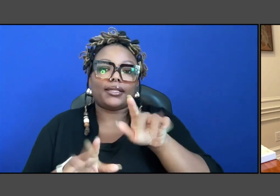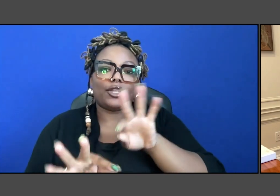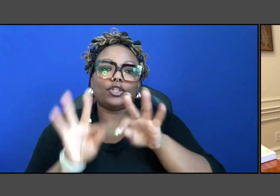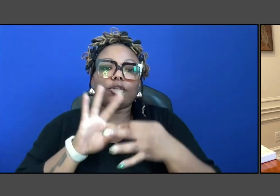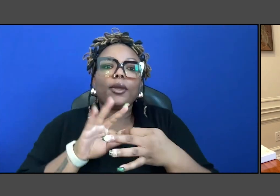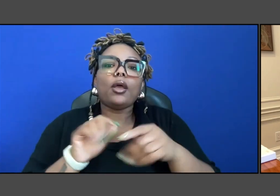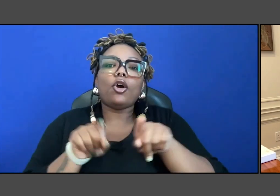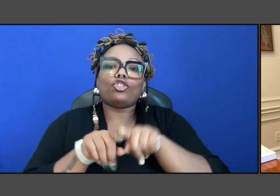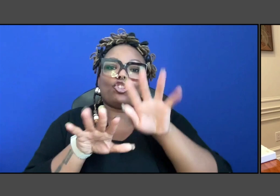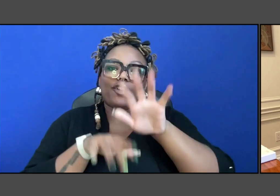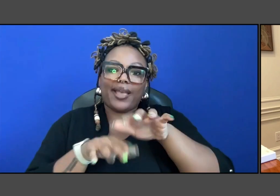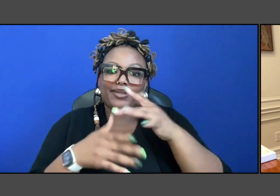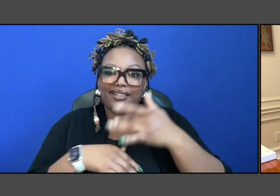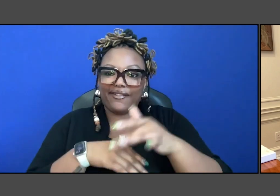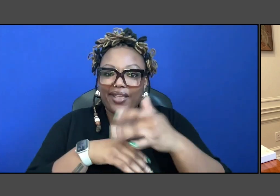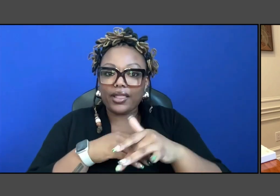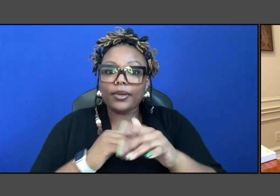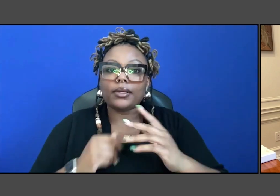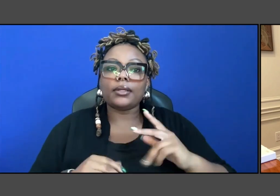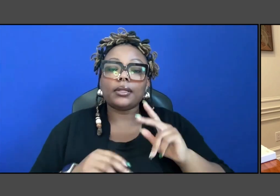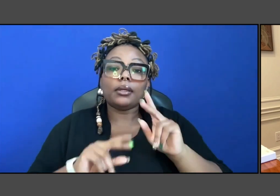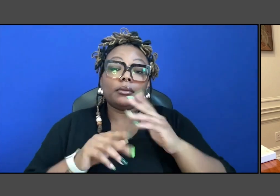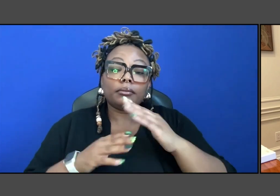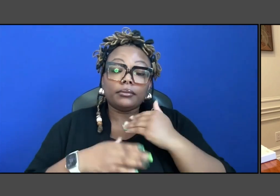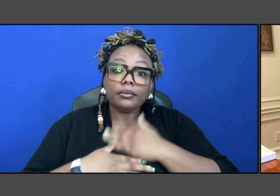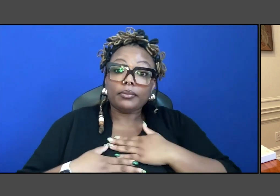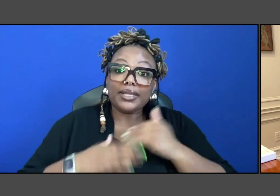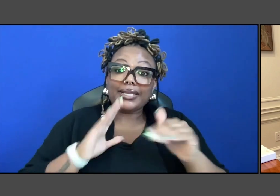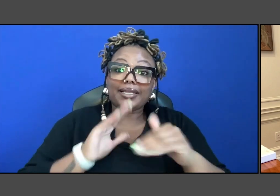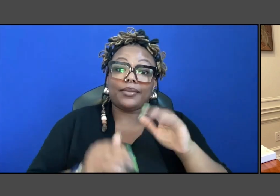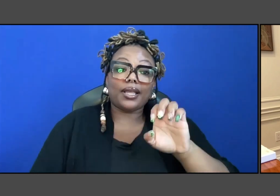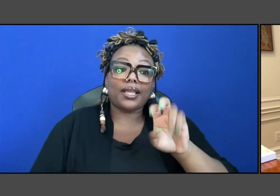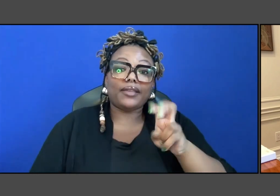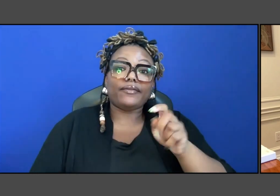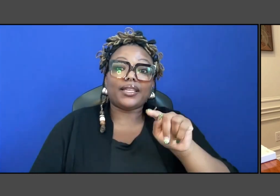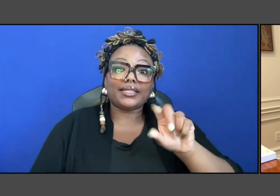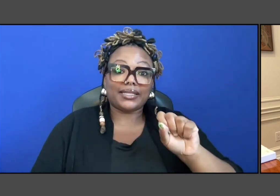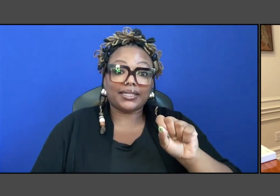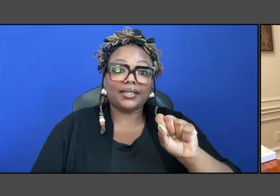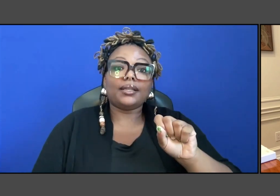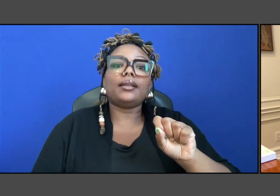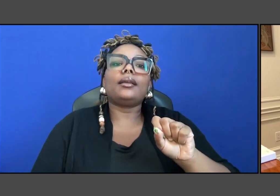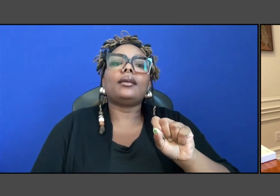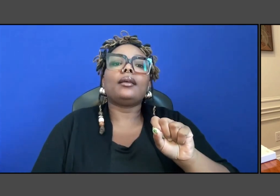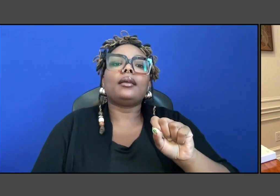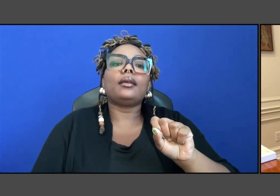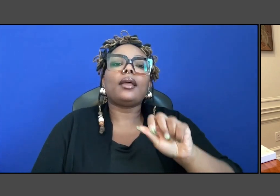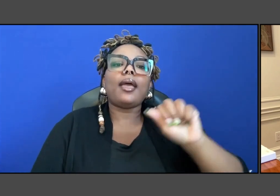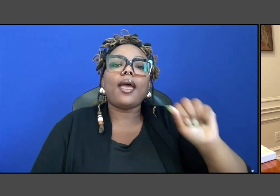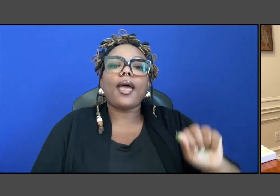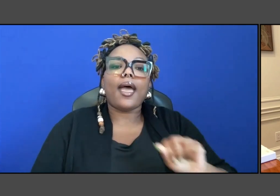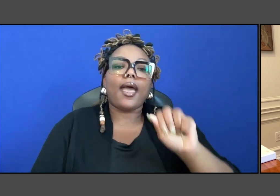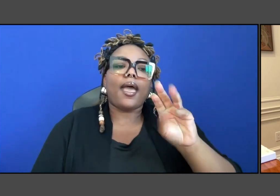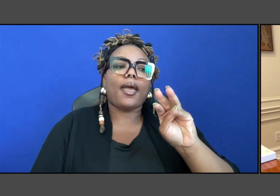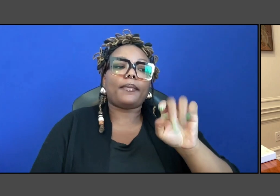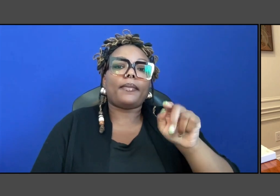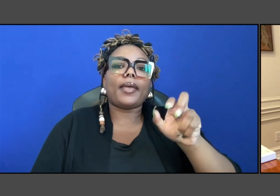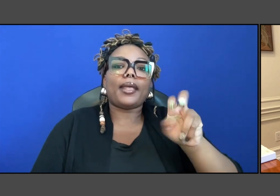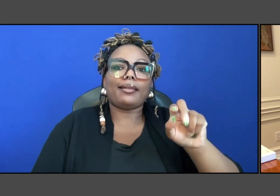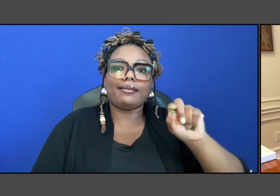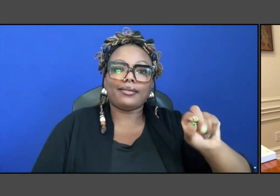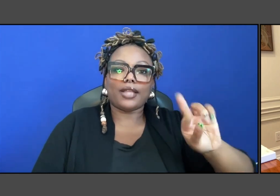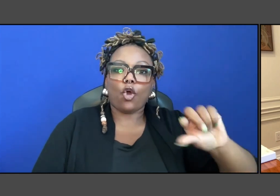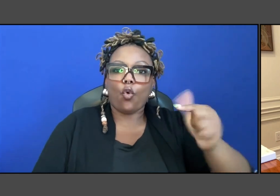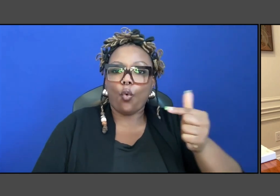available. So please email events, E-V-E-N-T-S, @mellon.org if you would like